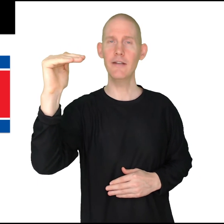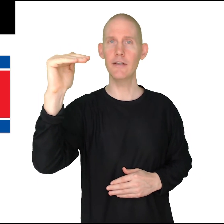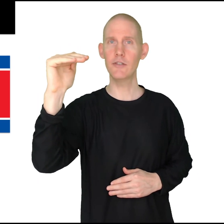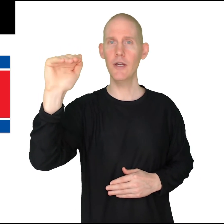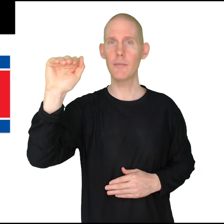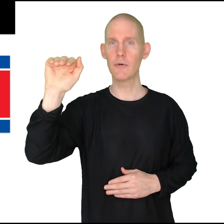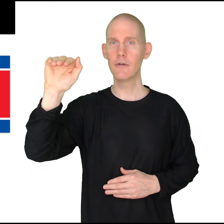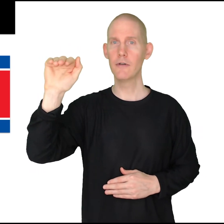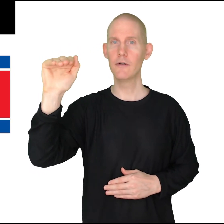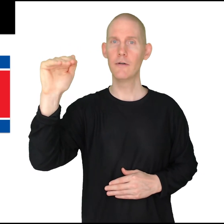shape.